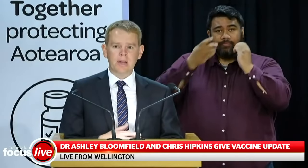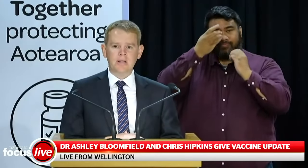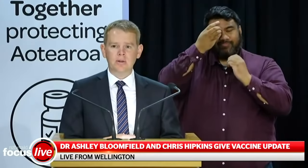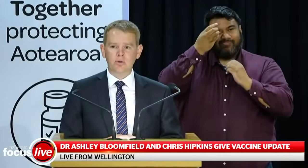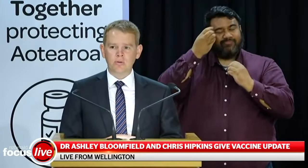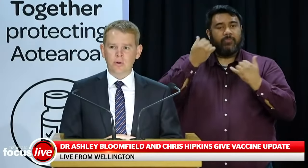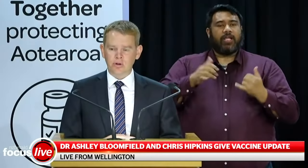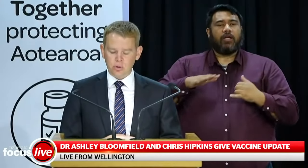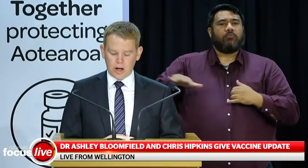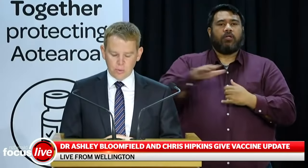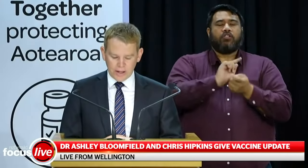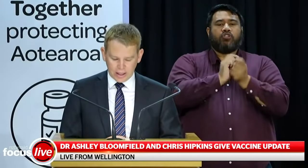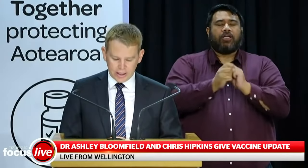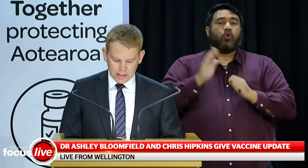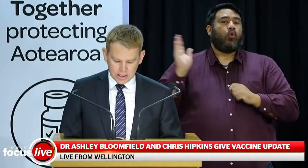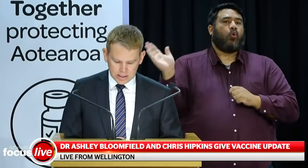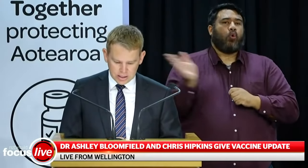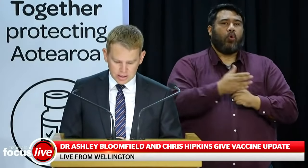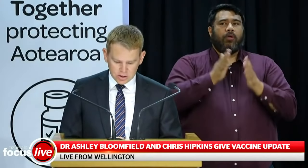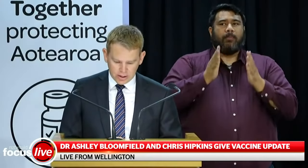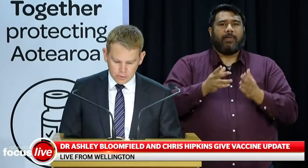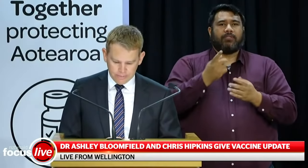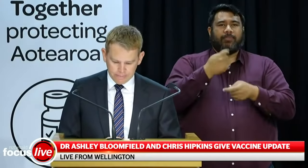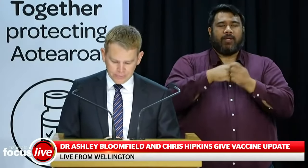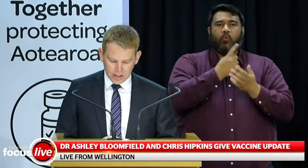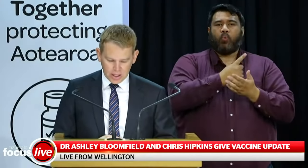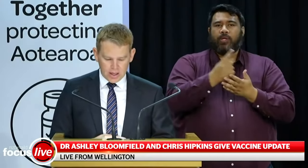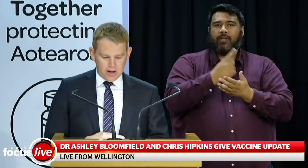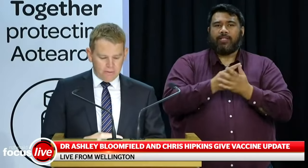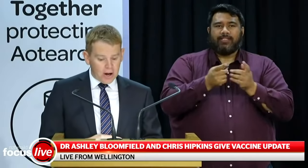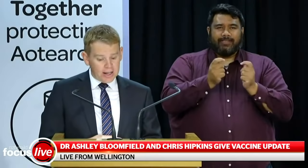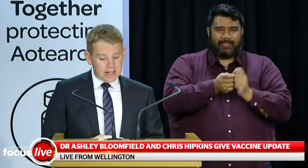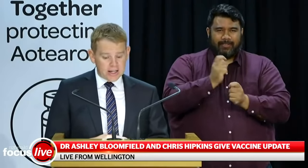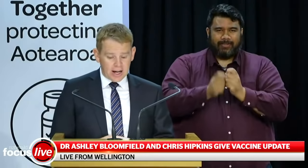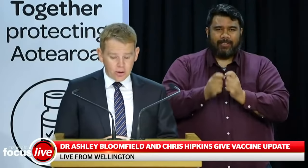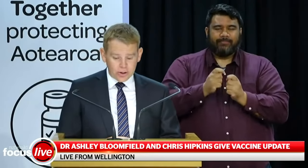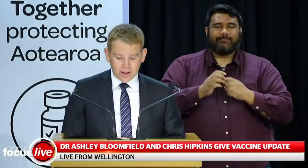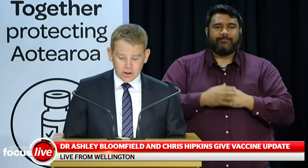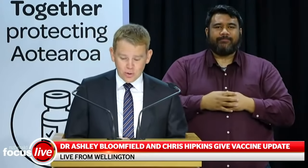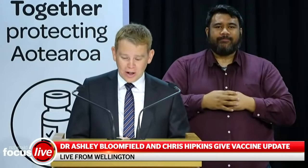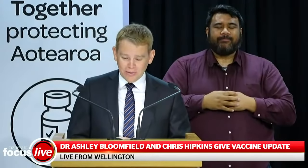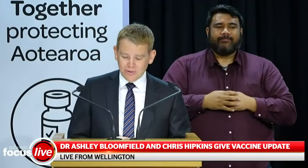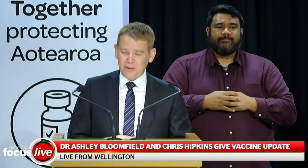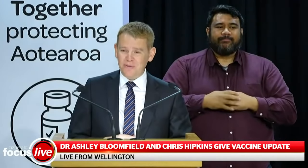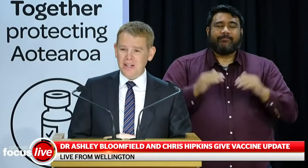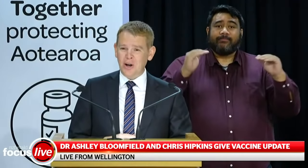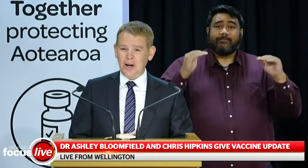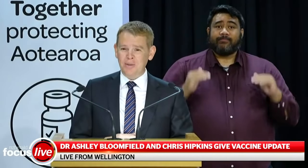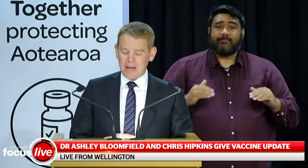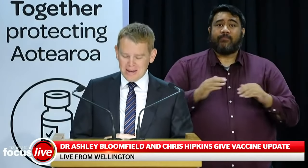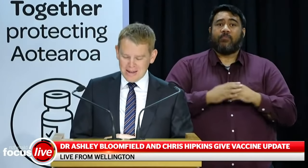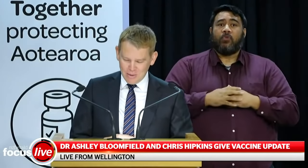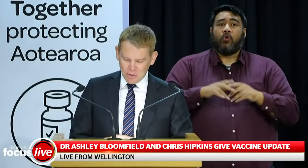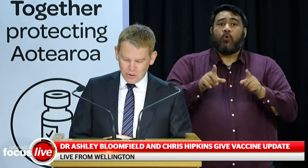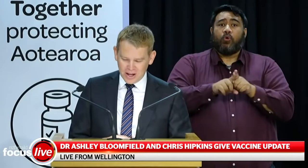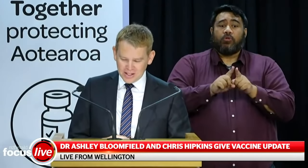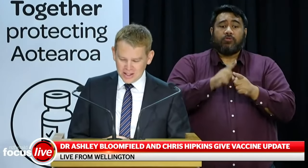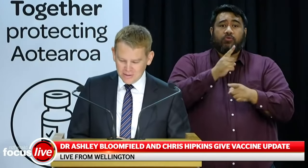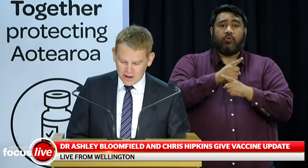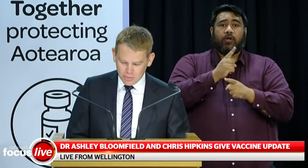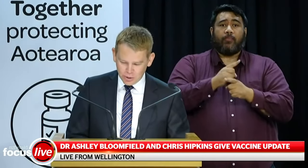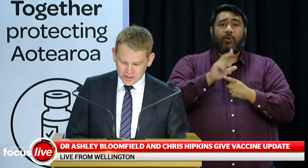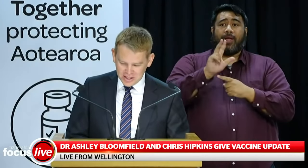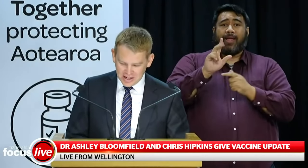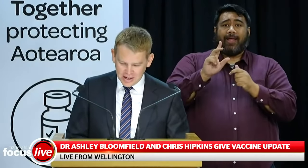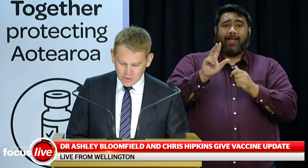now need to move onto a weekly testing cycle. Finally, looking to 11:59 p.m. on the